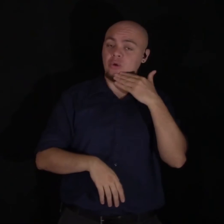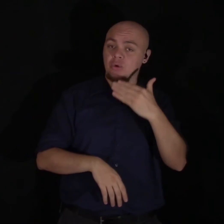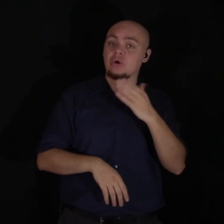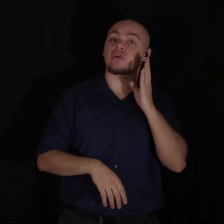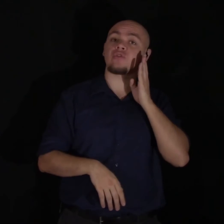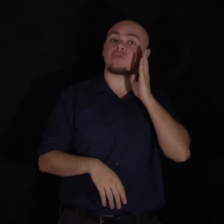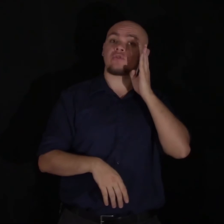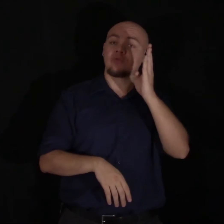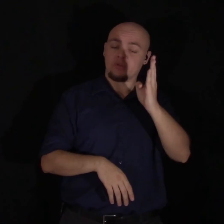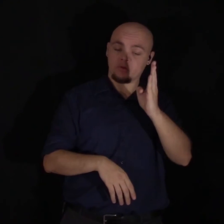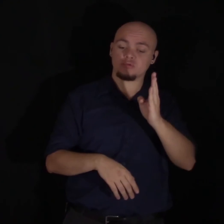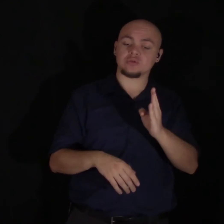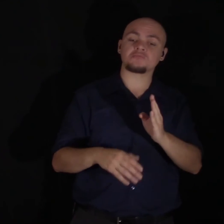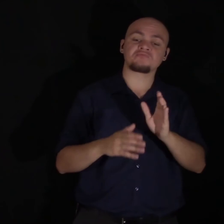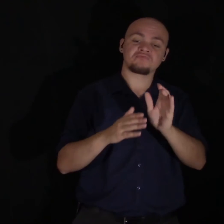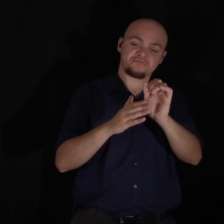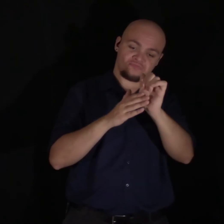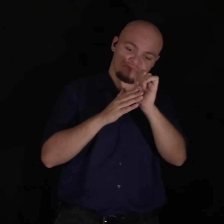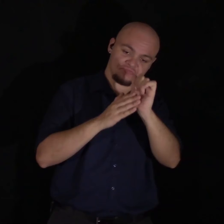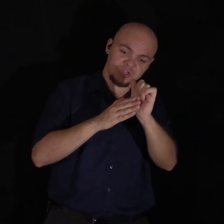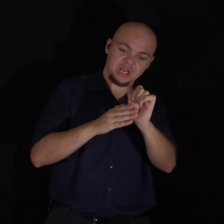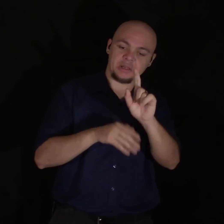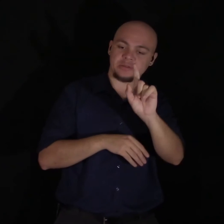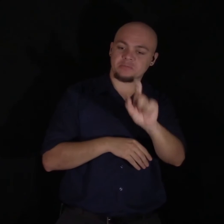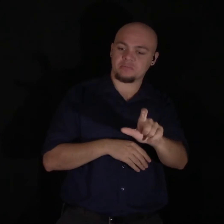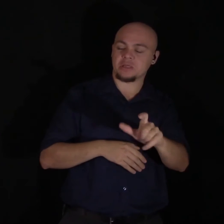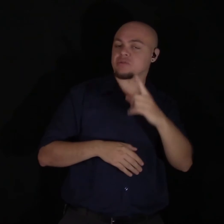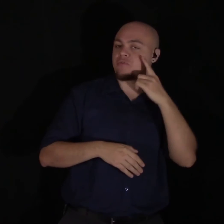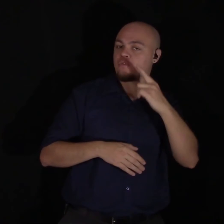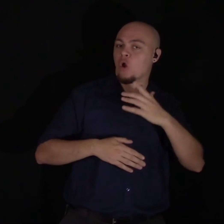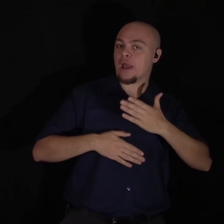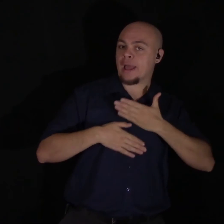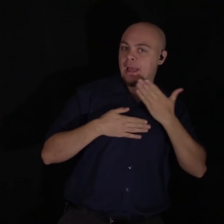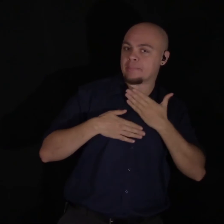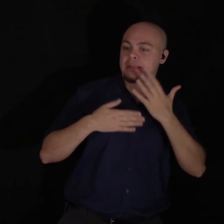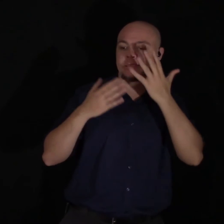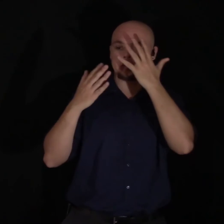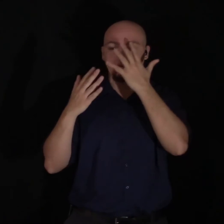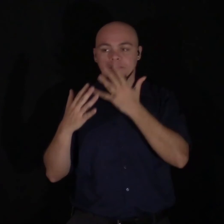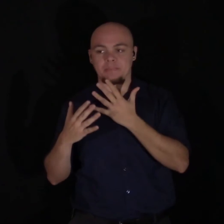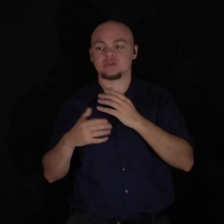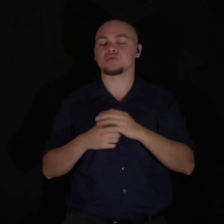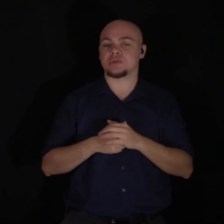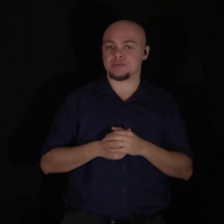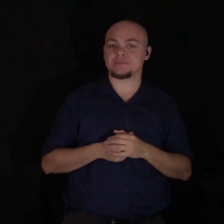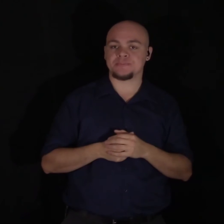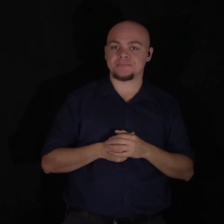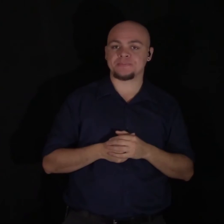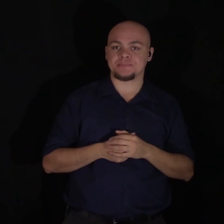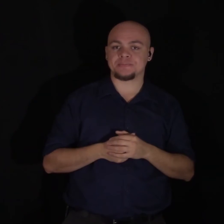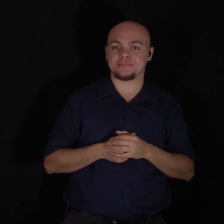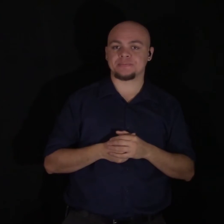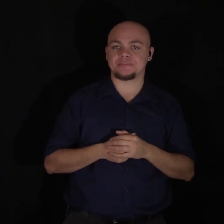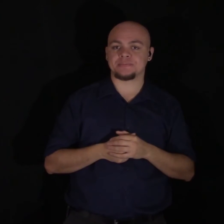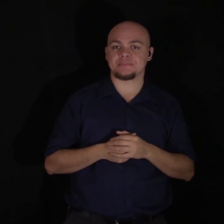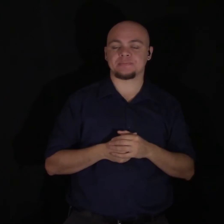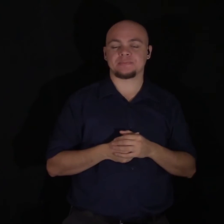their hands to direct to happiness or misery, according as they fulfilled their duties towards me. With this